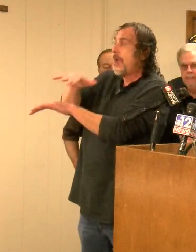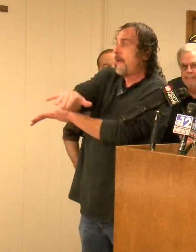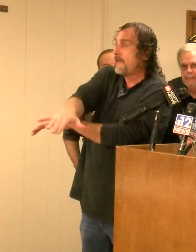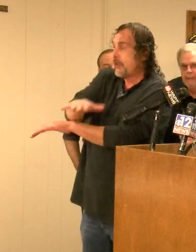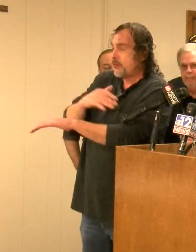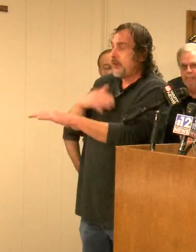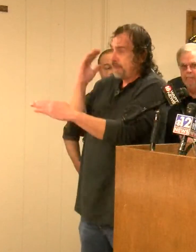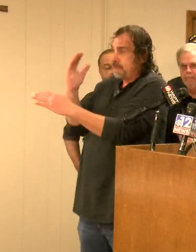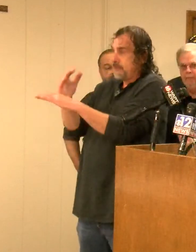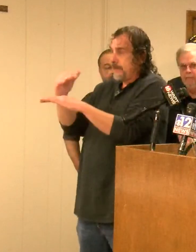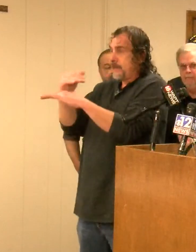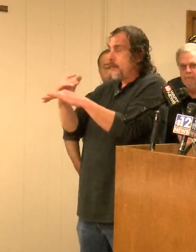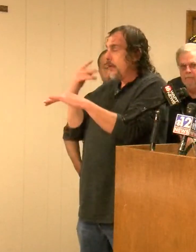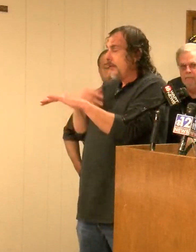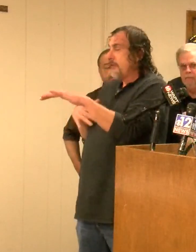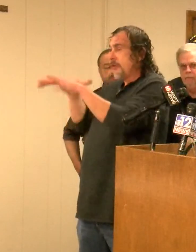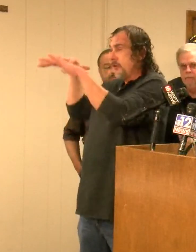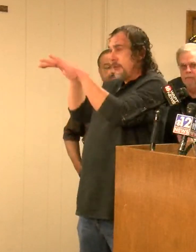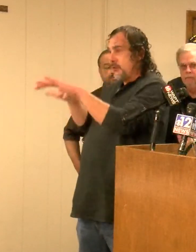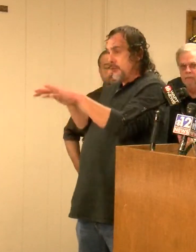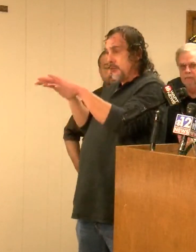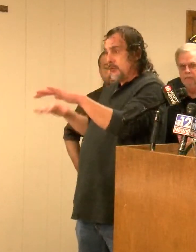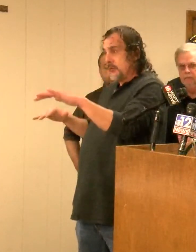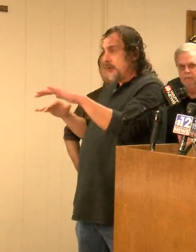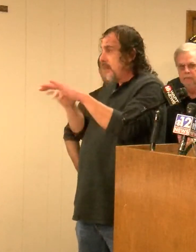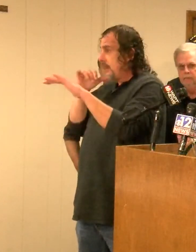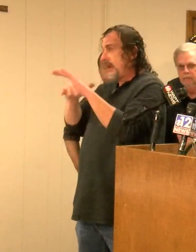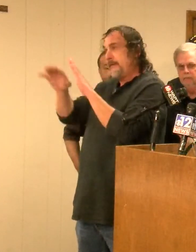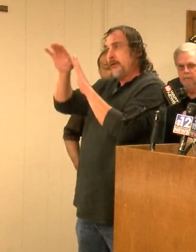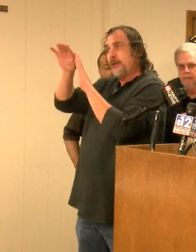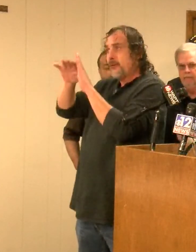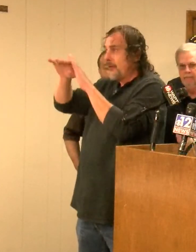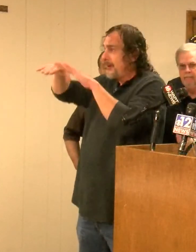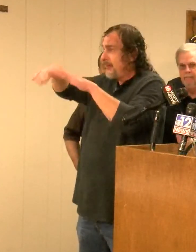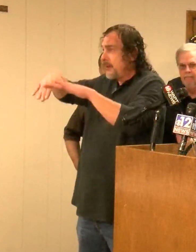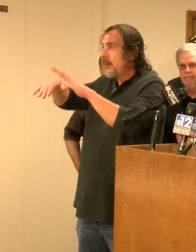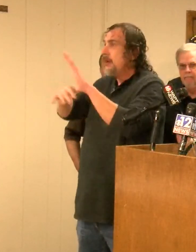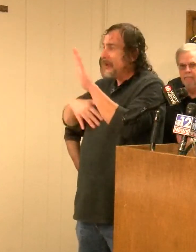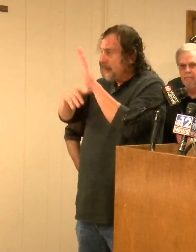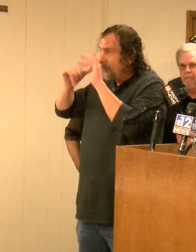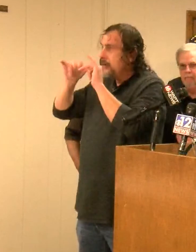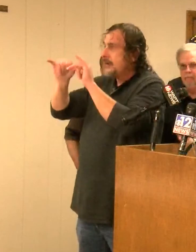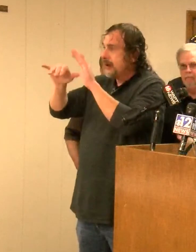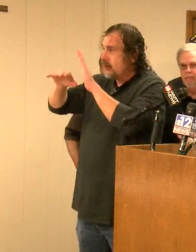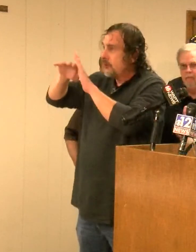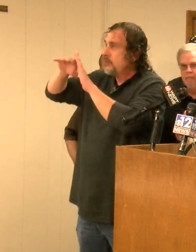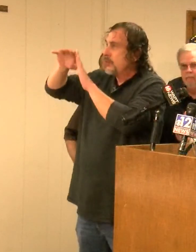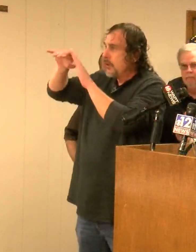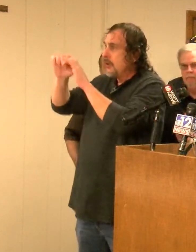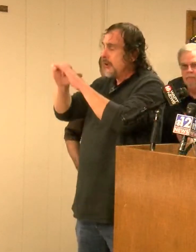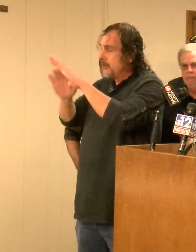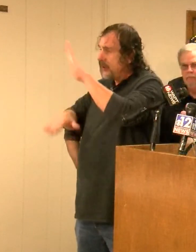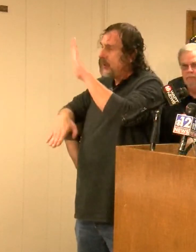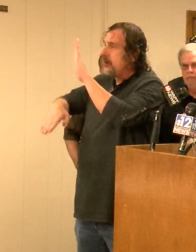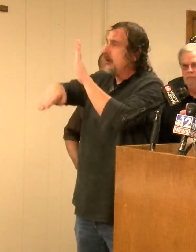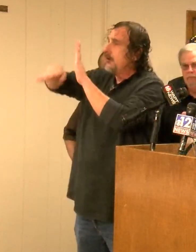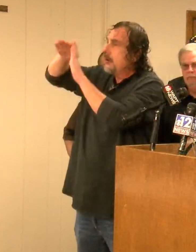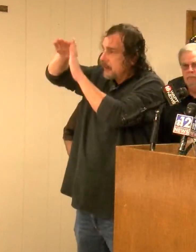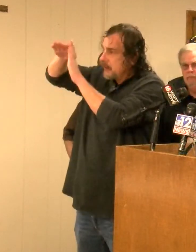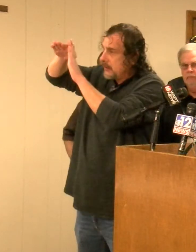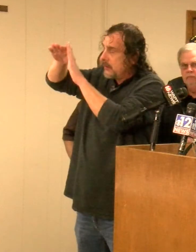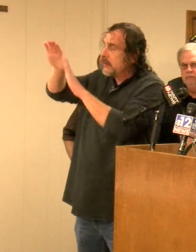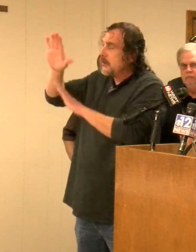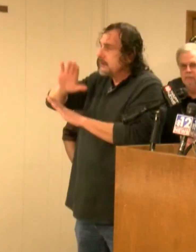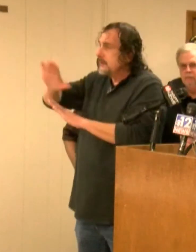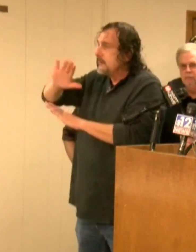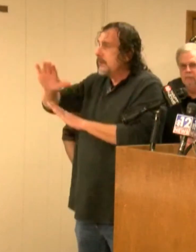river levels to drop. They're not dropping yet. They're going to continue to rise until it reaches a peak